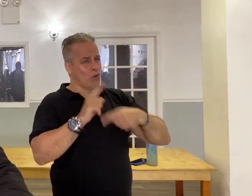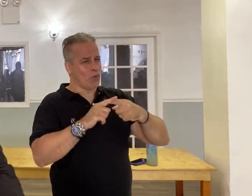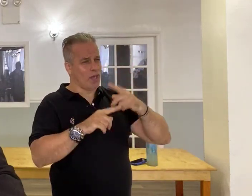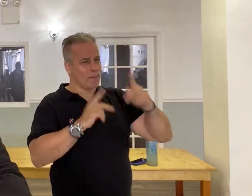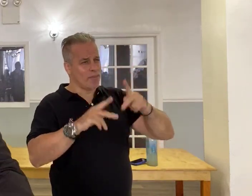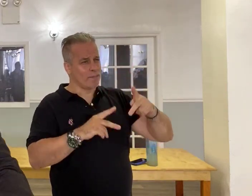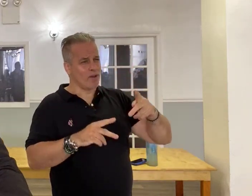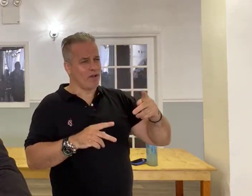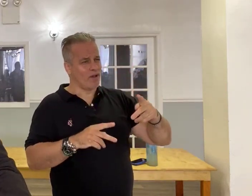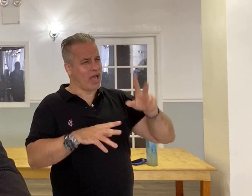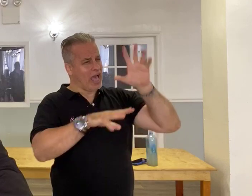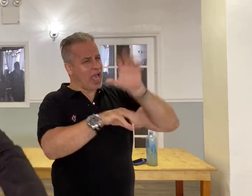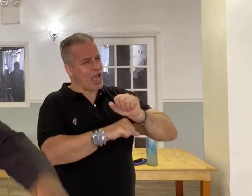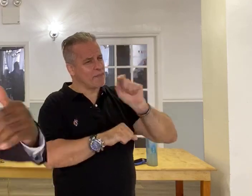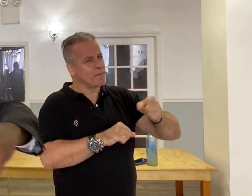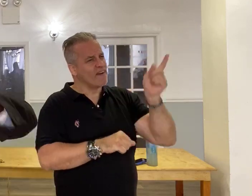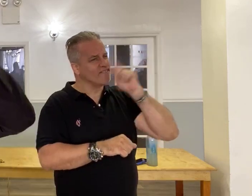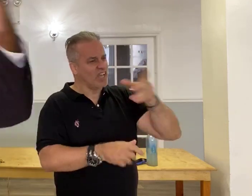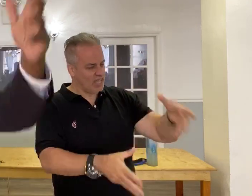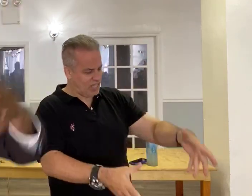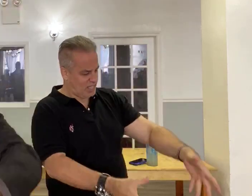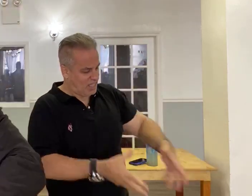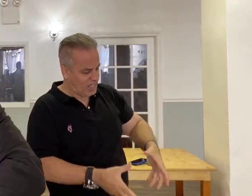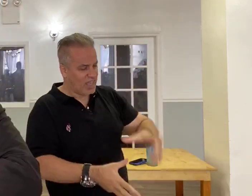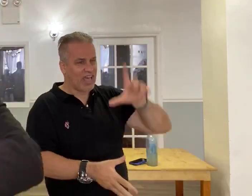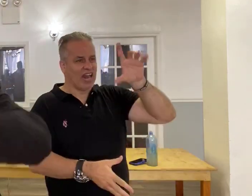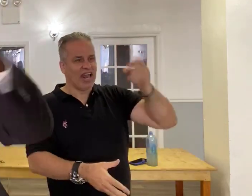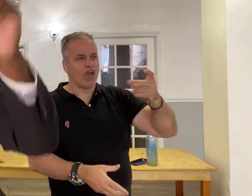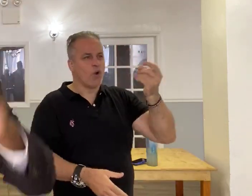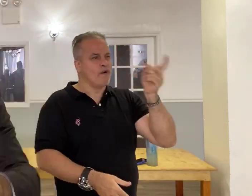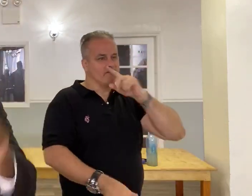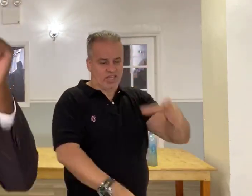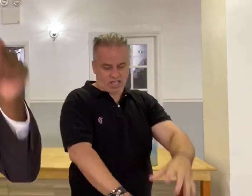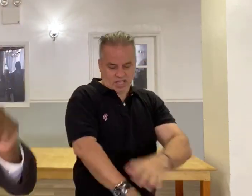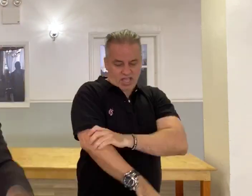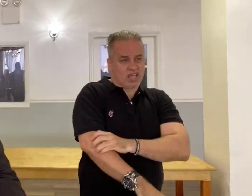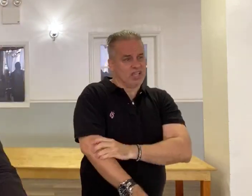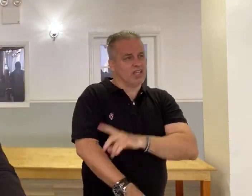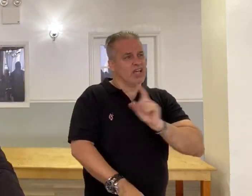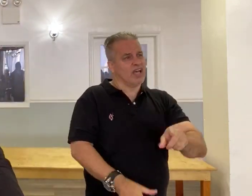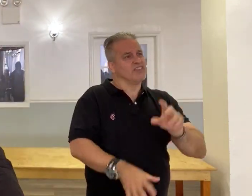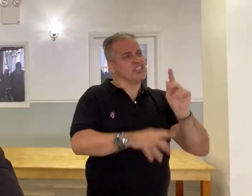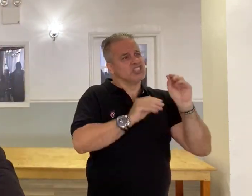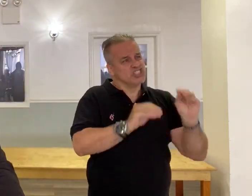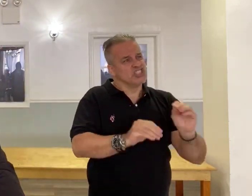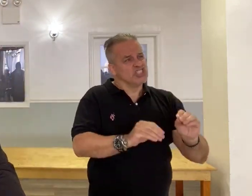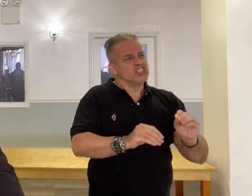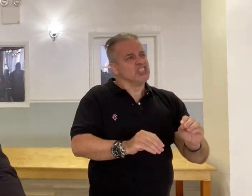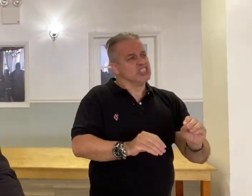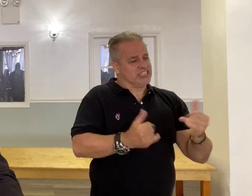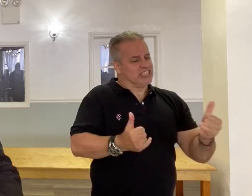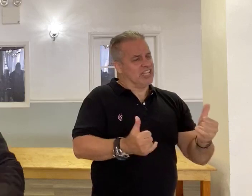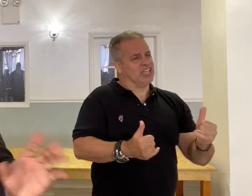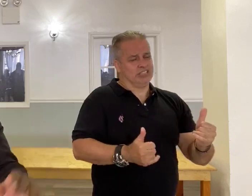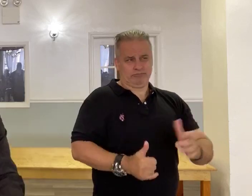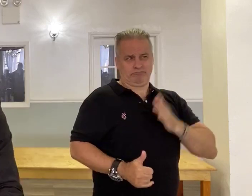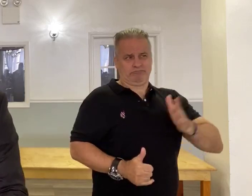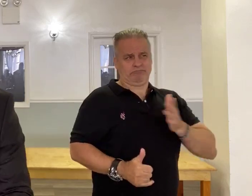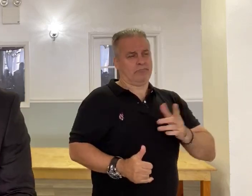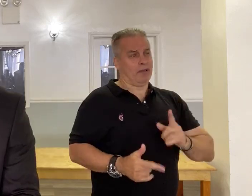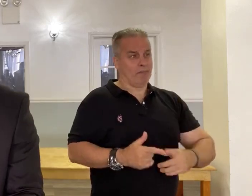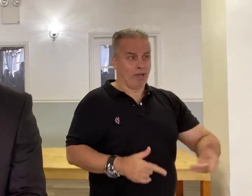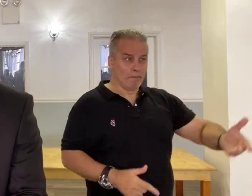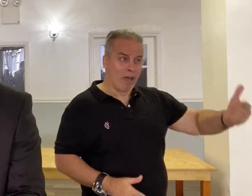to mechanical bending limbs and so forth. Technology and prosthetics took leaps and bounds during the Civil War. The whole